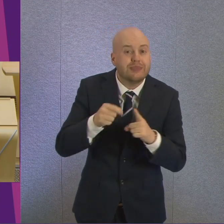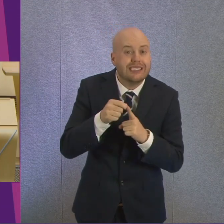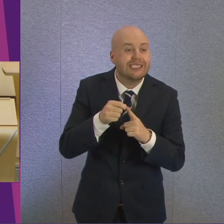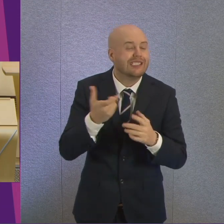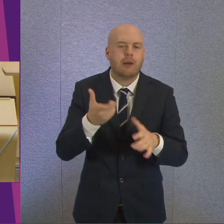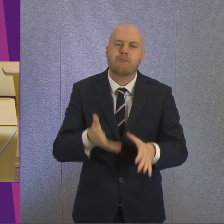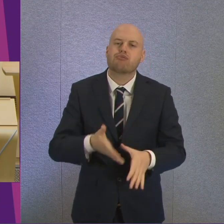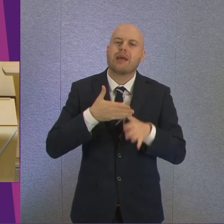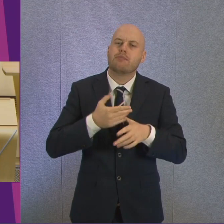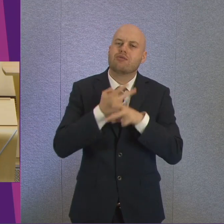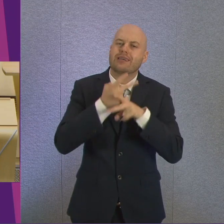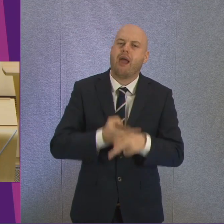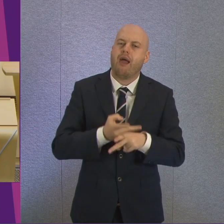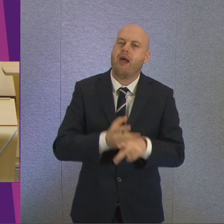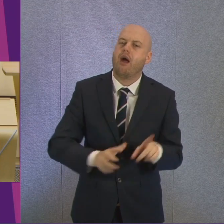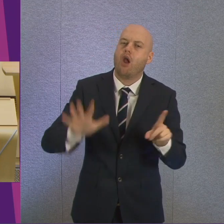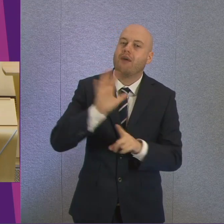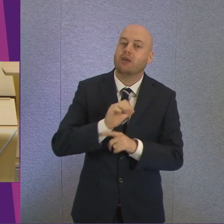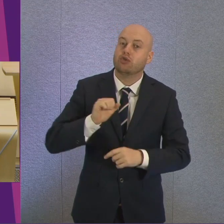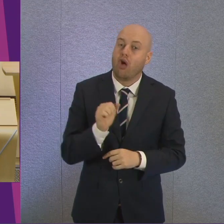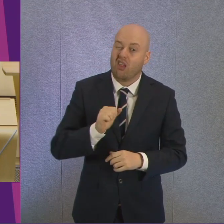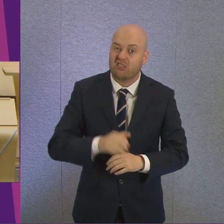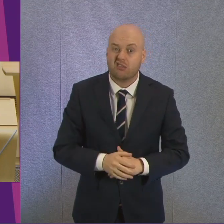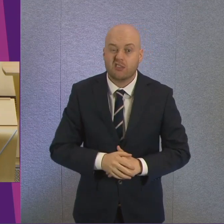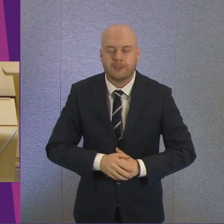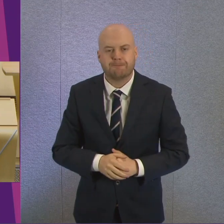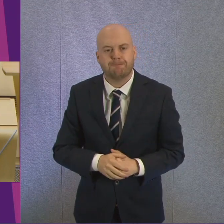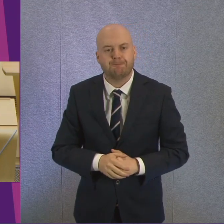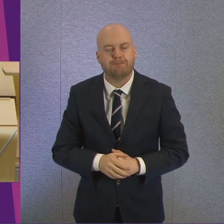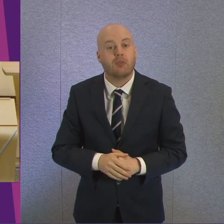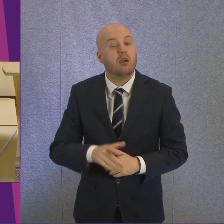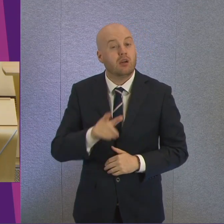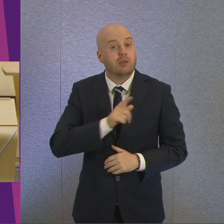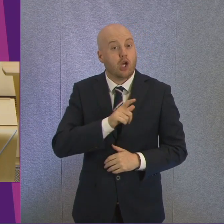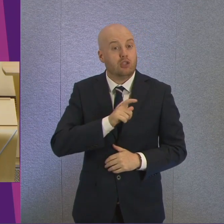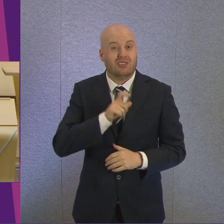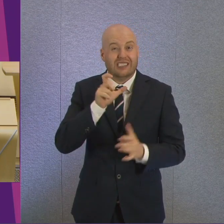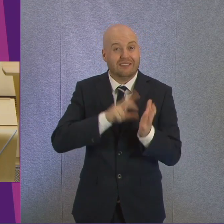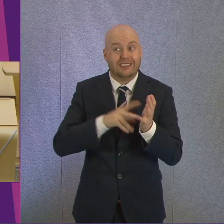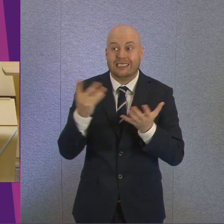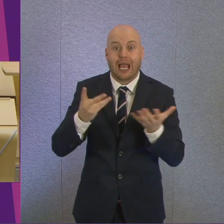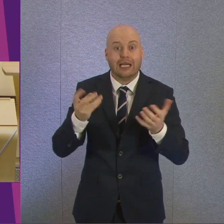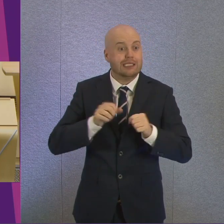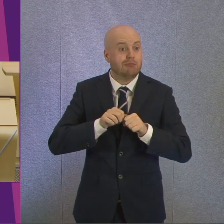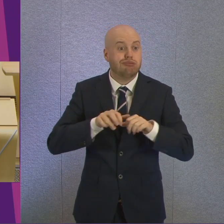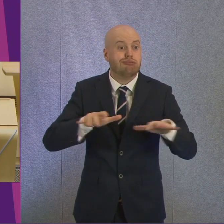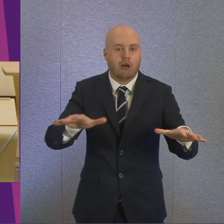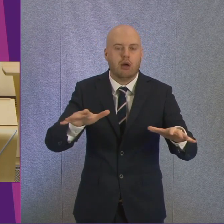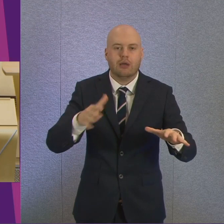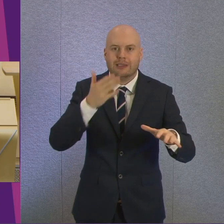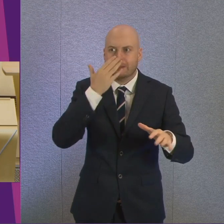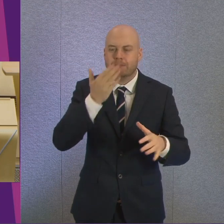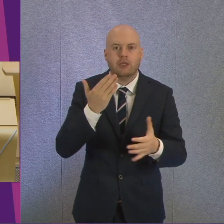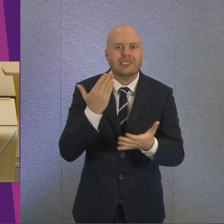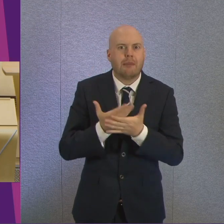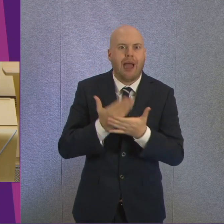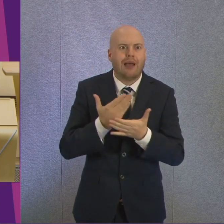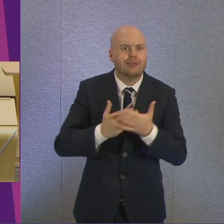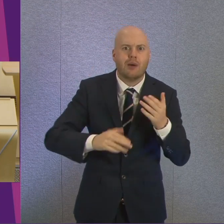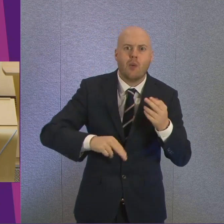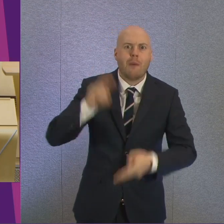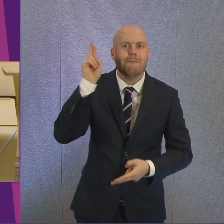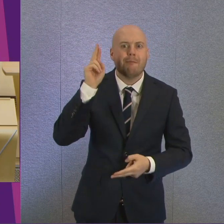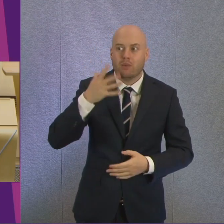Scotland. Global demand as a result of this pandemic is huge, and we continue to run what is now a